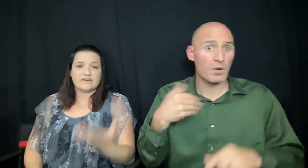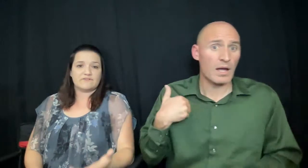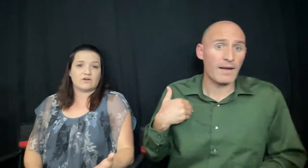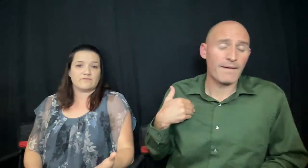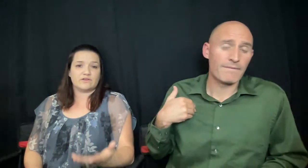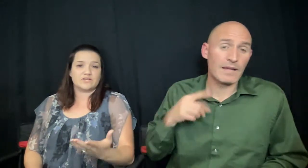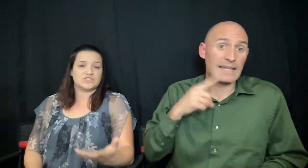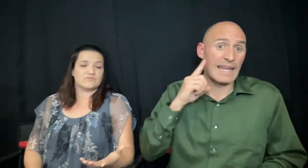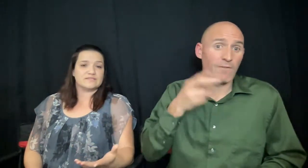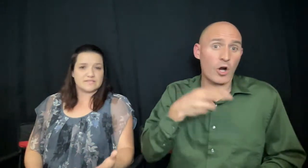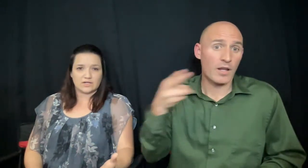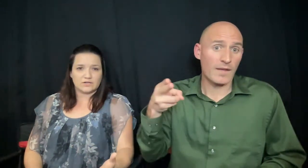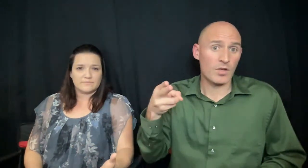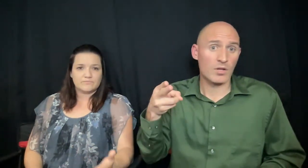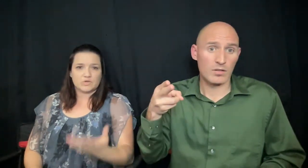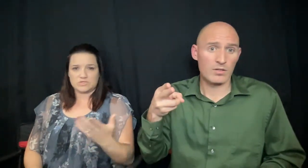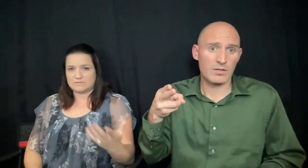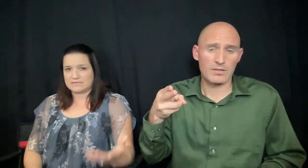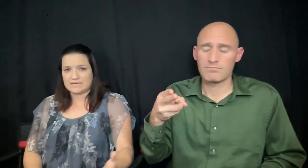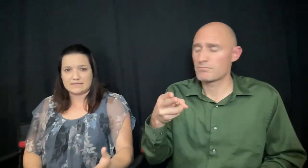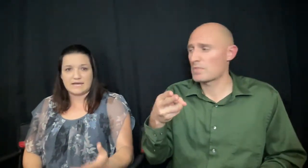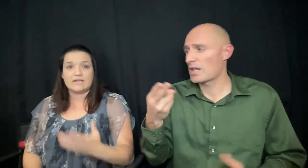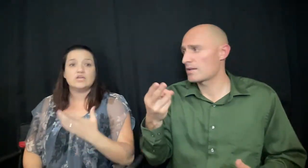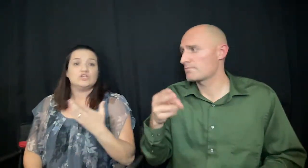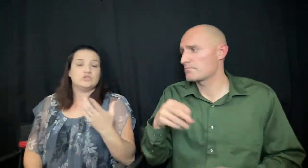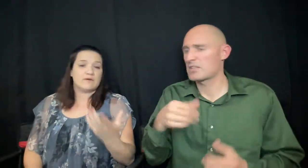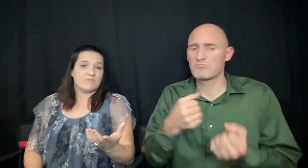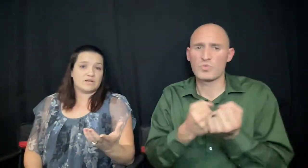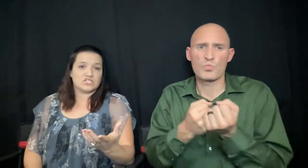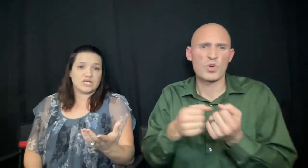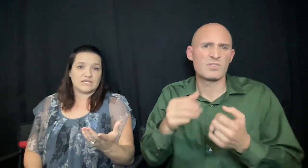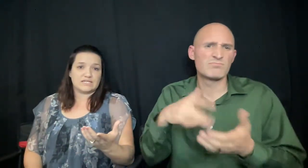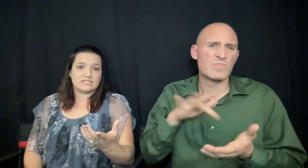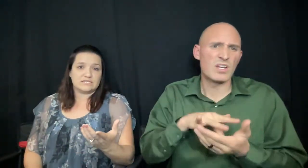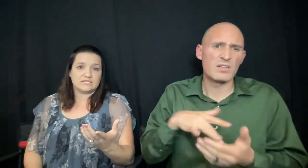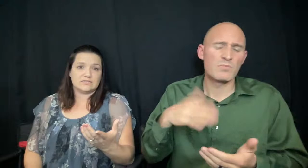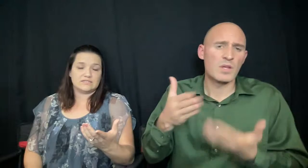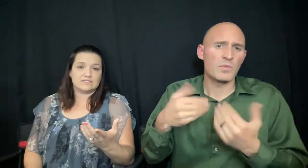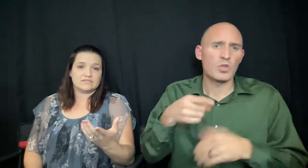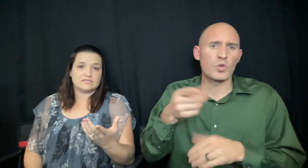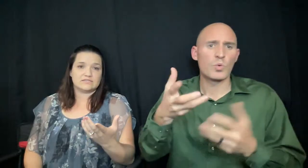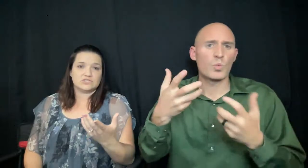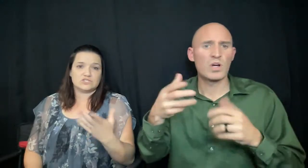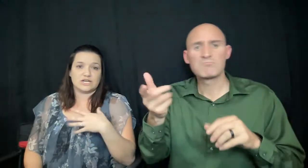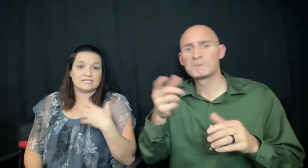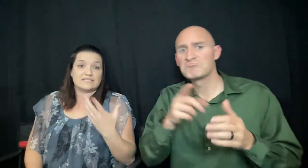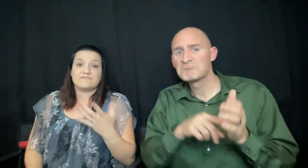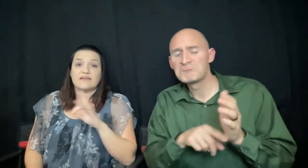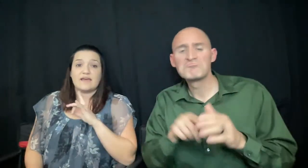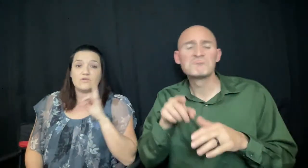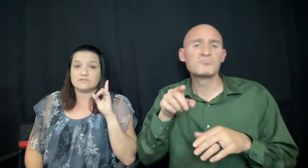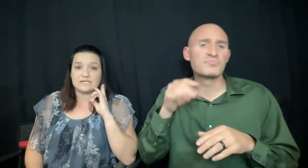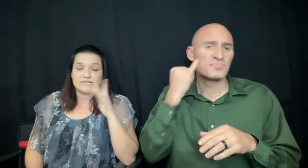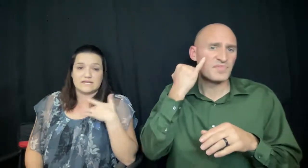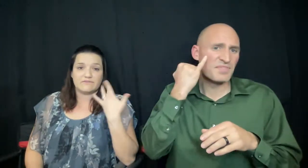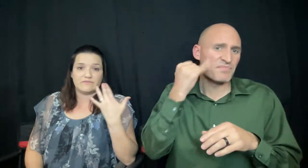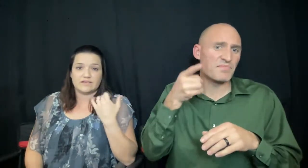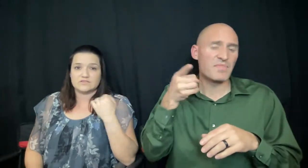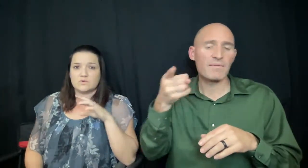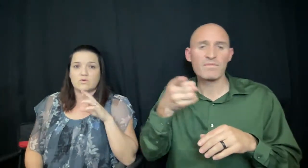and hard of hearing service center or something like that, you might want to check to see if they host any deaf events, or